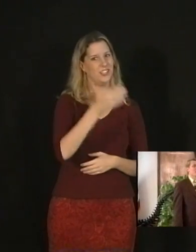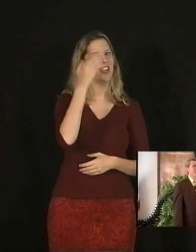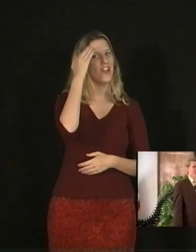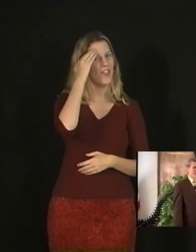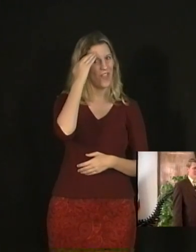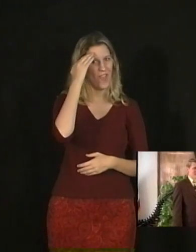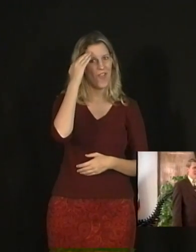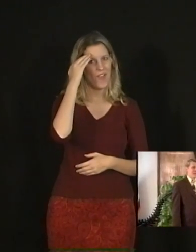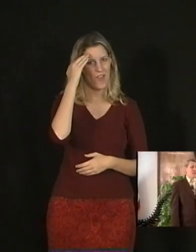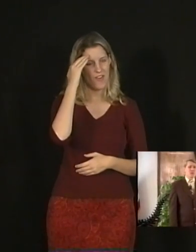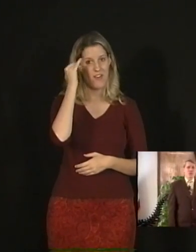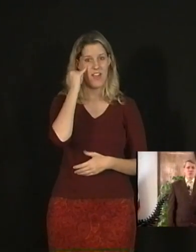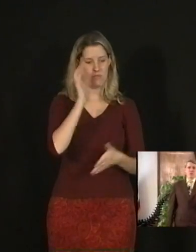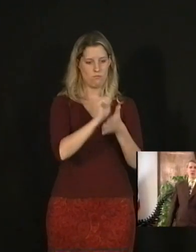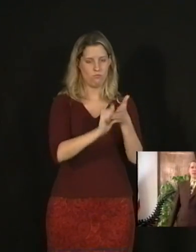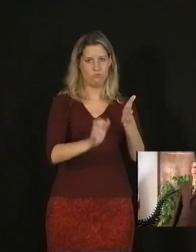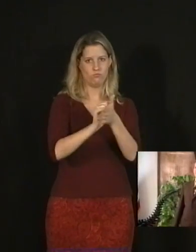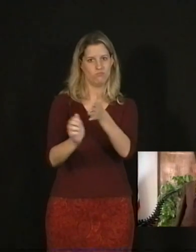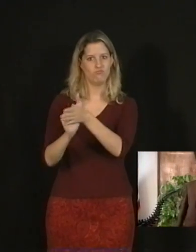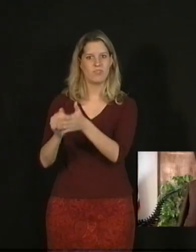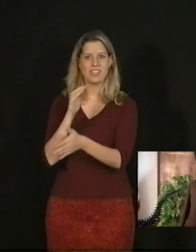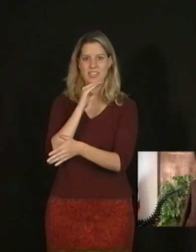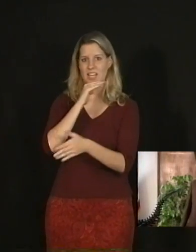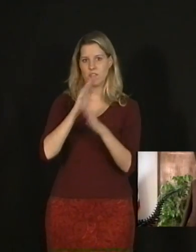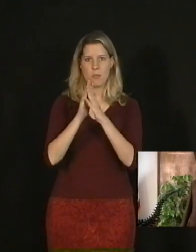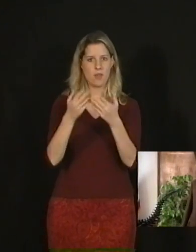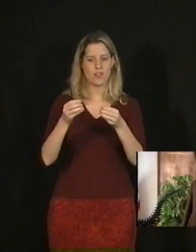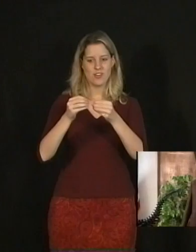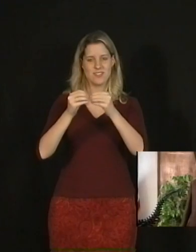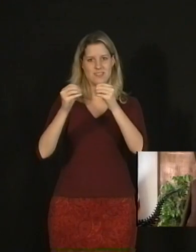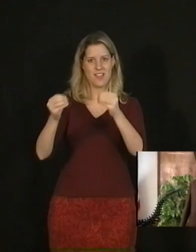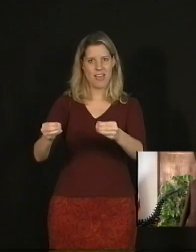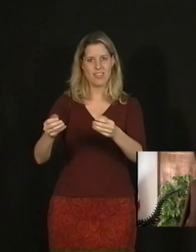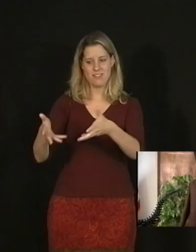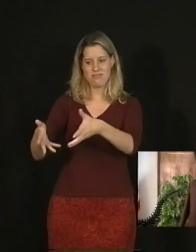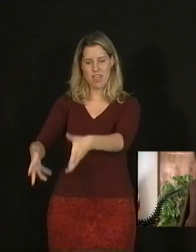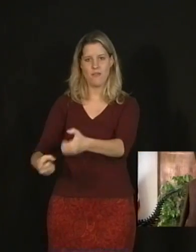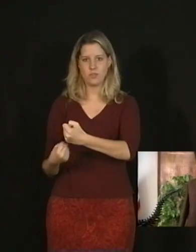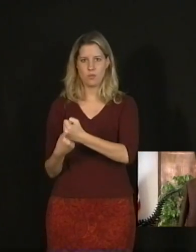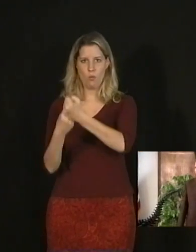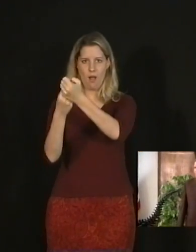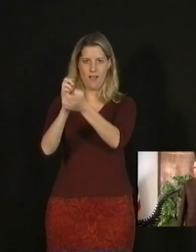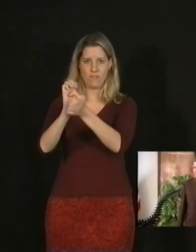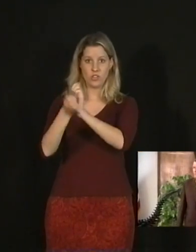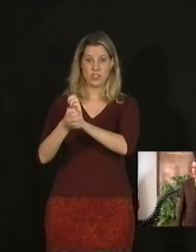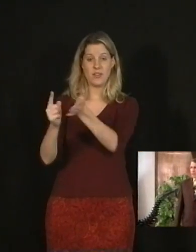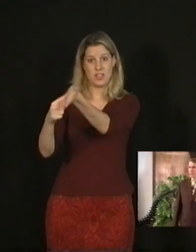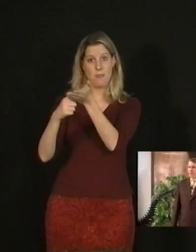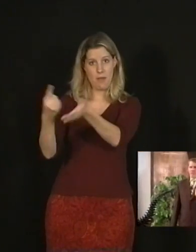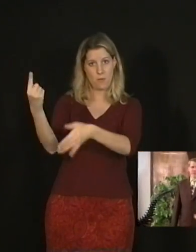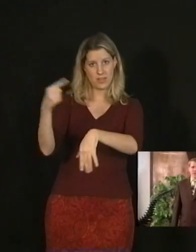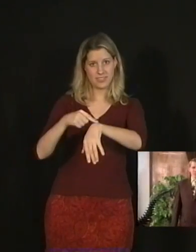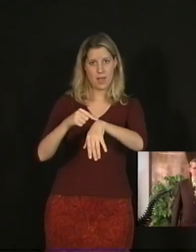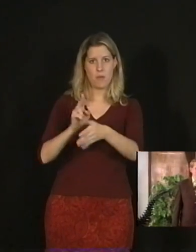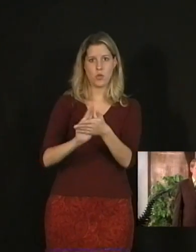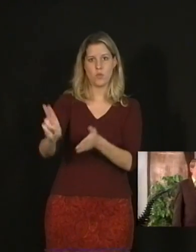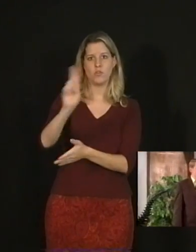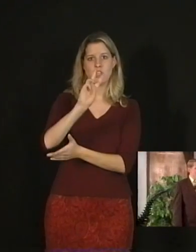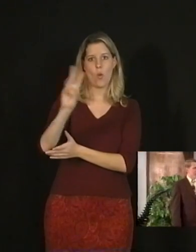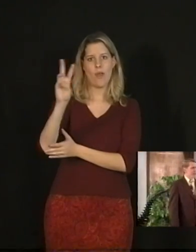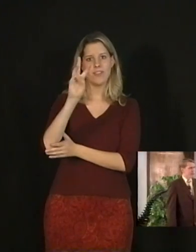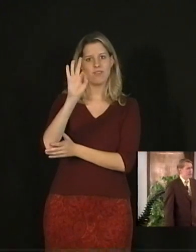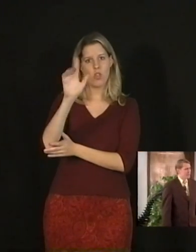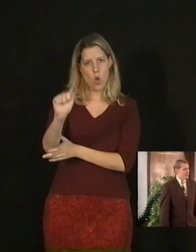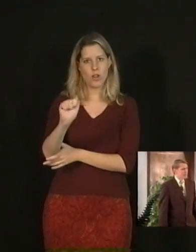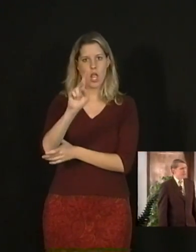She knew full well, if you took all the lies out of the textbooks, there would be nothing left to support the evolution theory. I was in a debate one time at University of